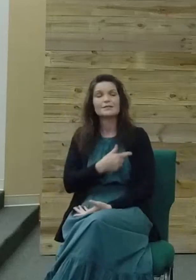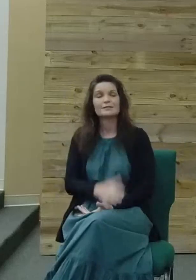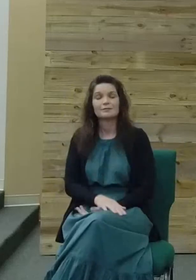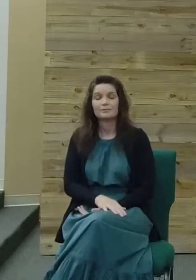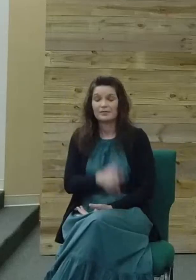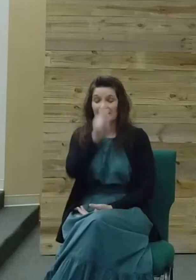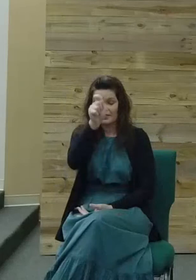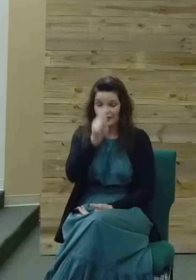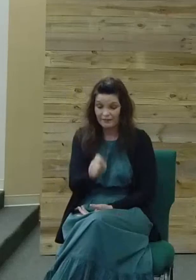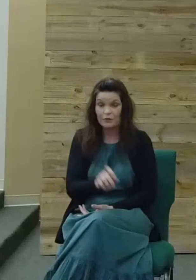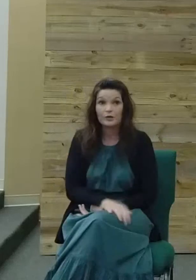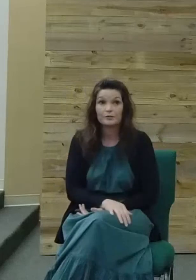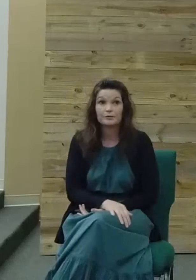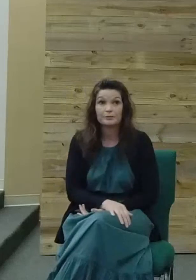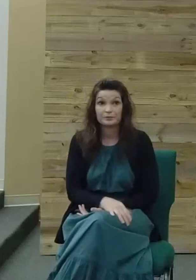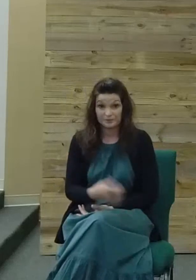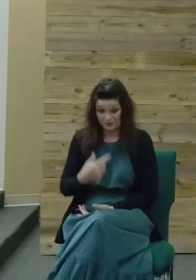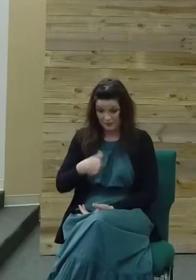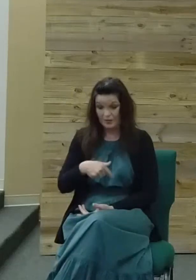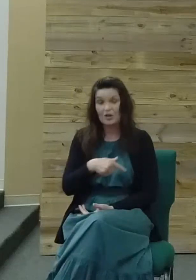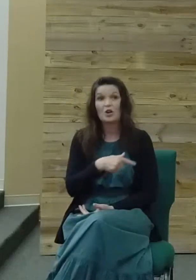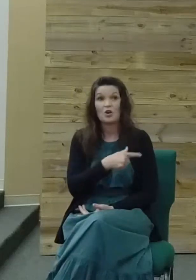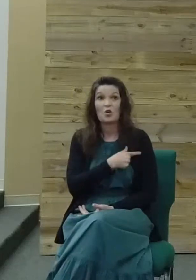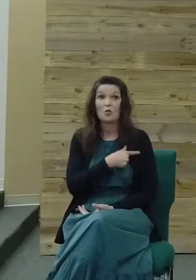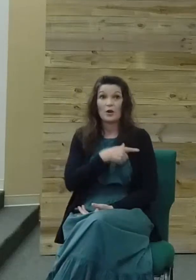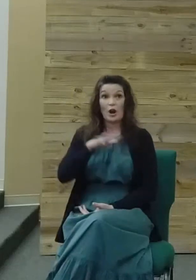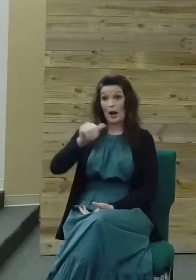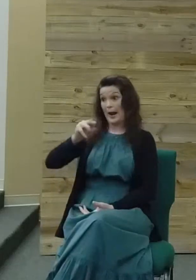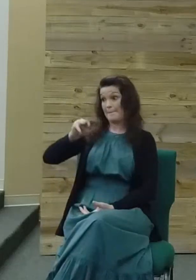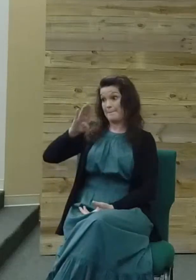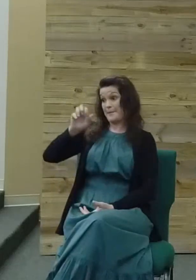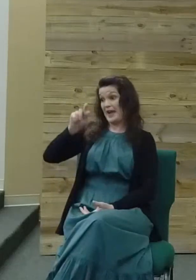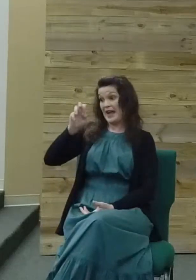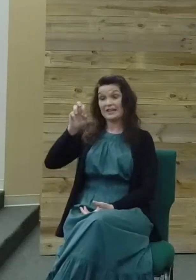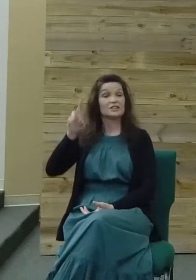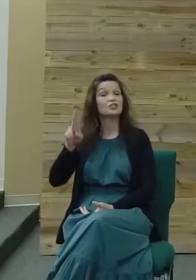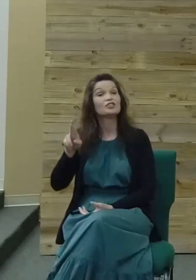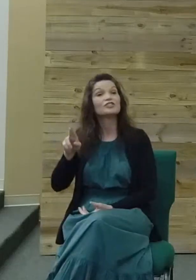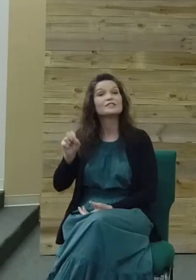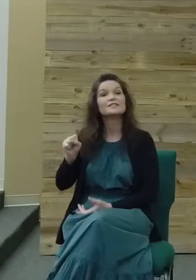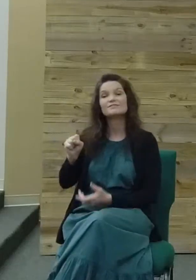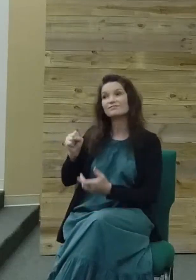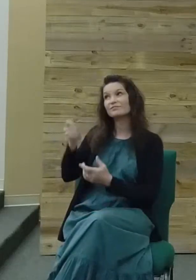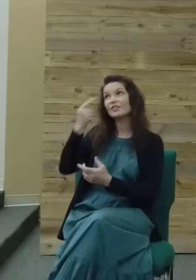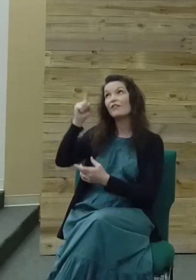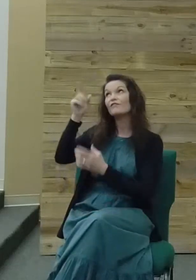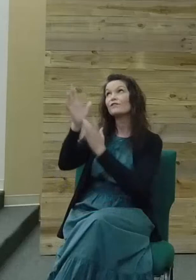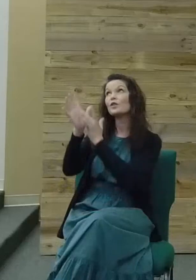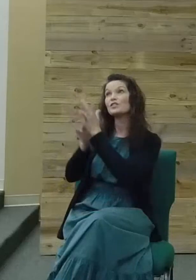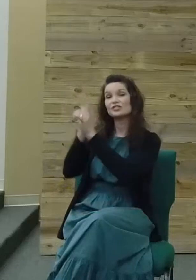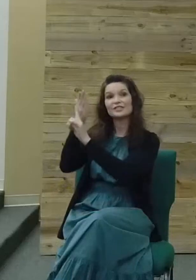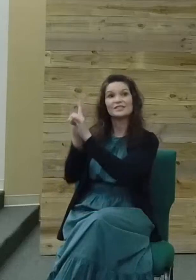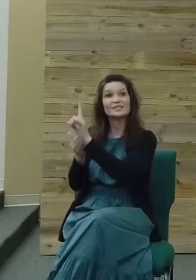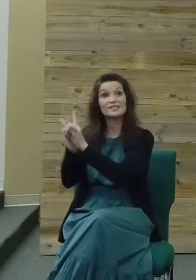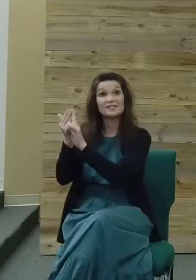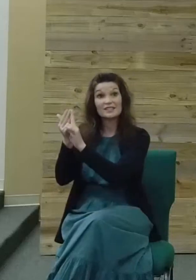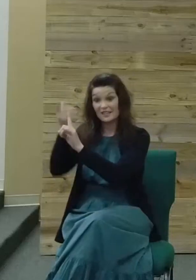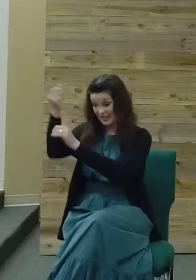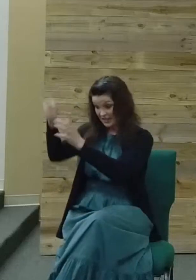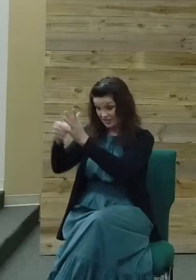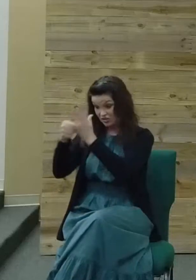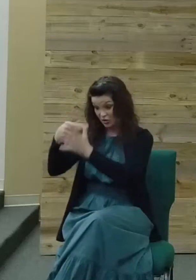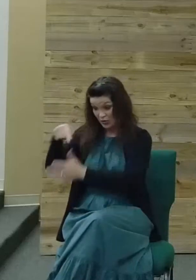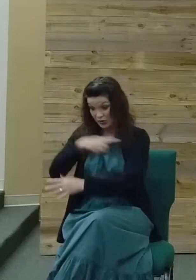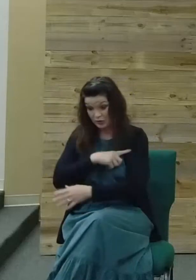us. Therefore, we are ambassadors for Christ. Since God is making his appeal through us,